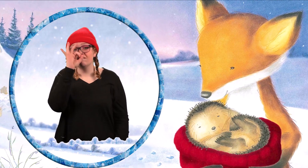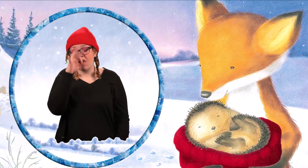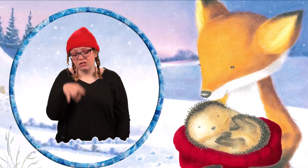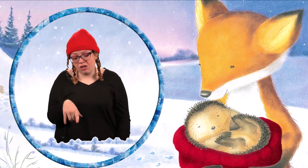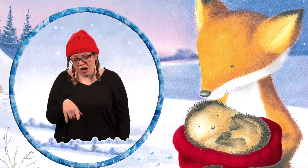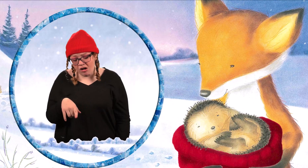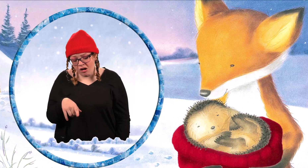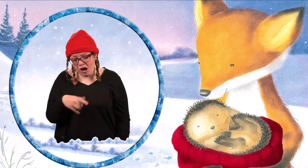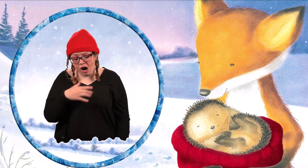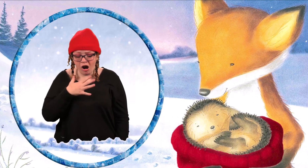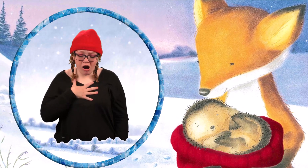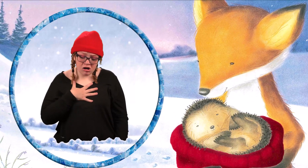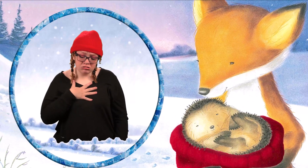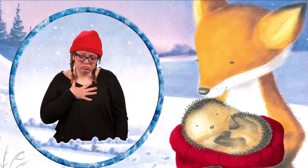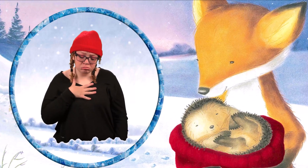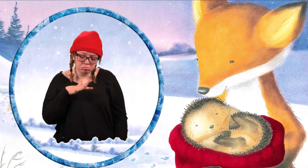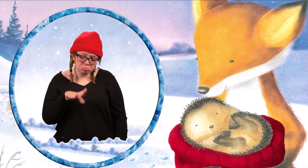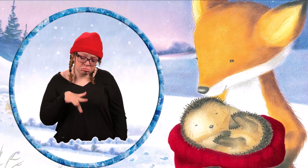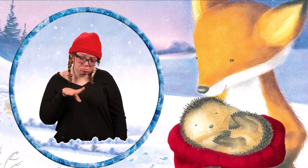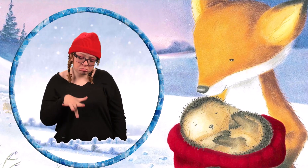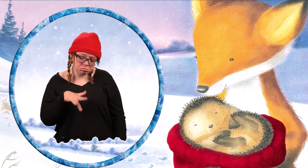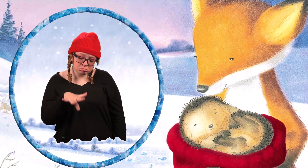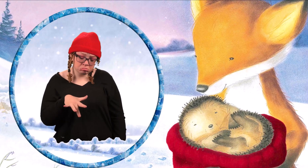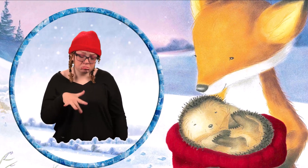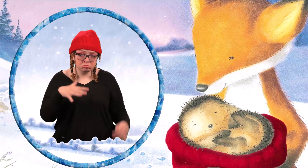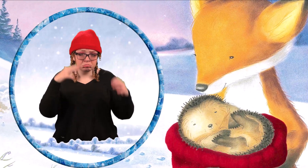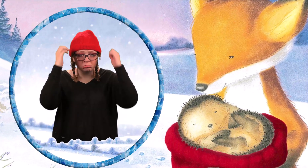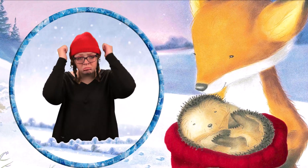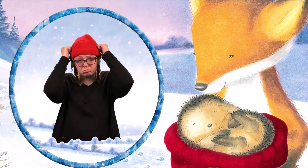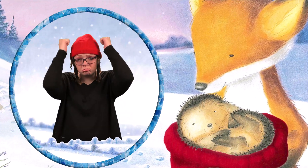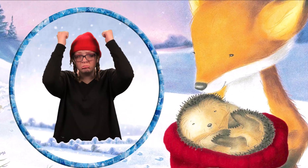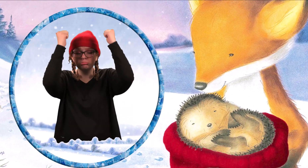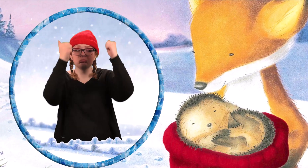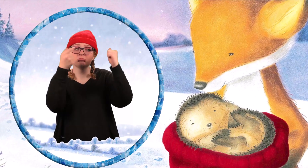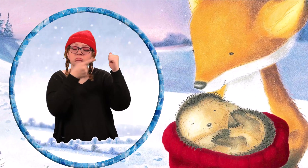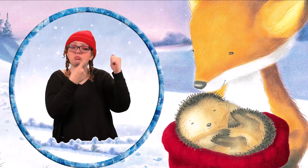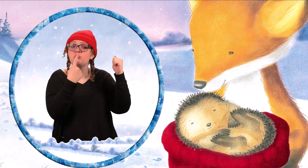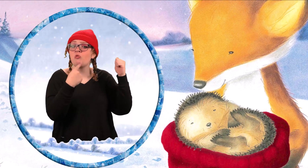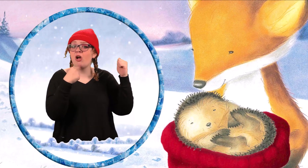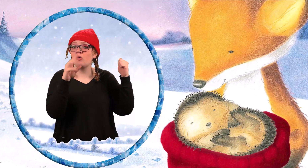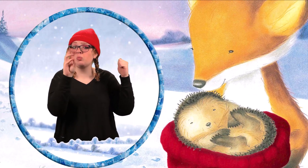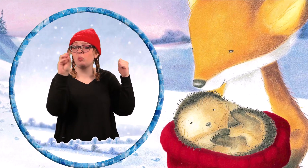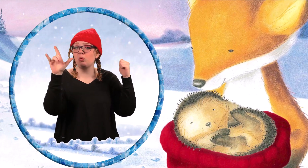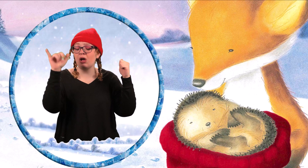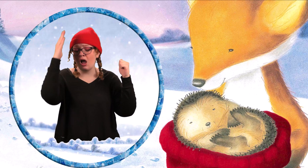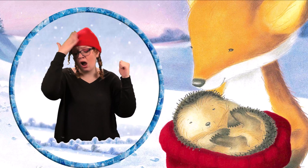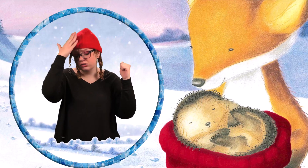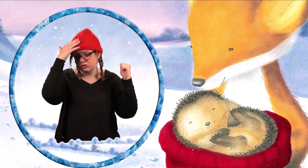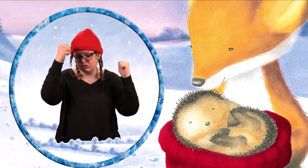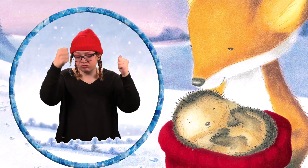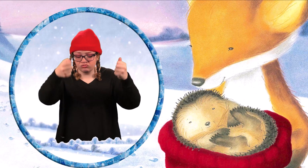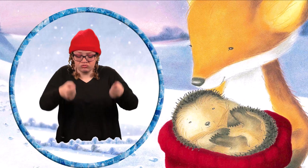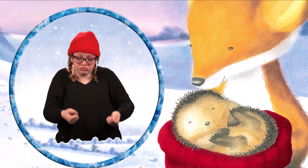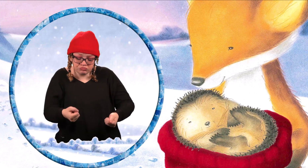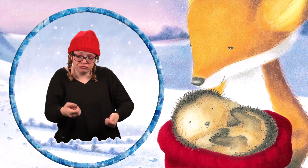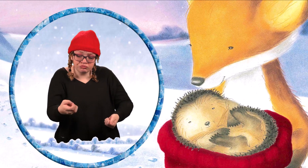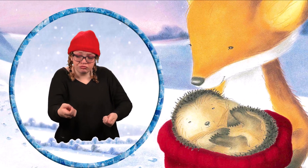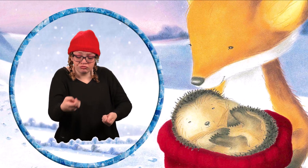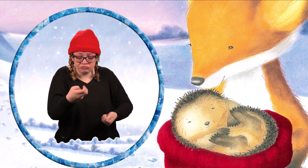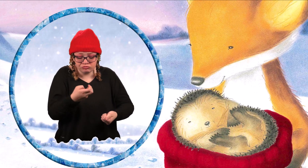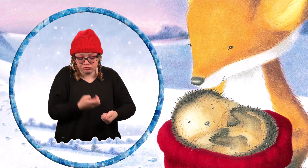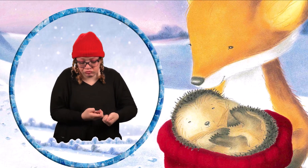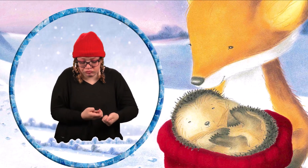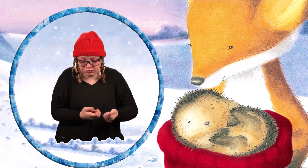move. "Poor little guy," said Fox. He put the hedgehog inside the red